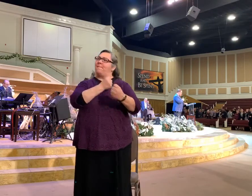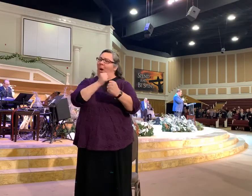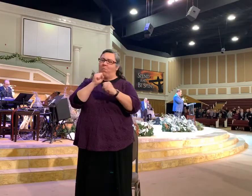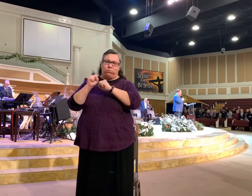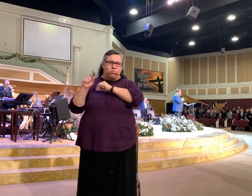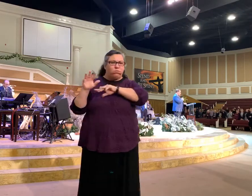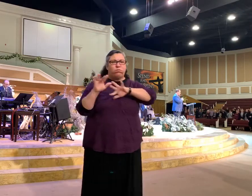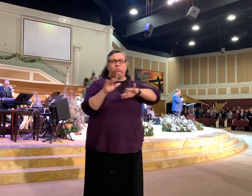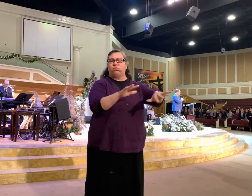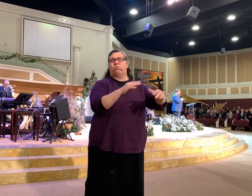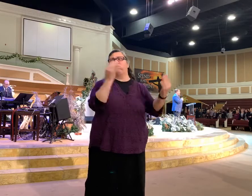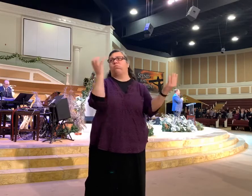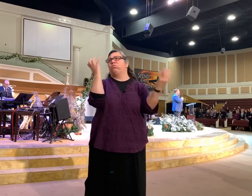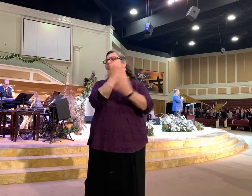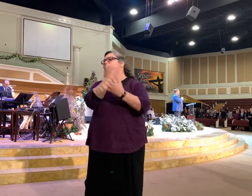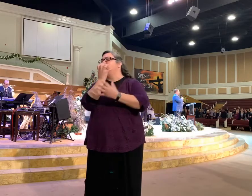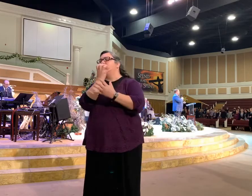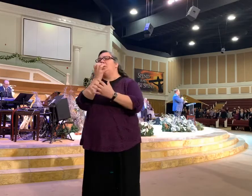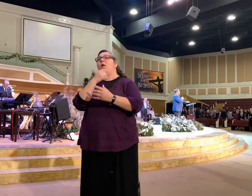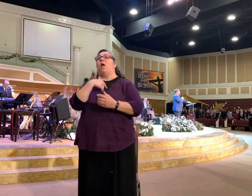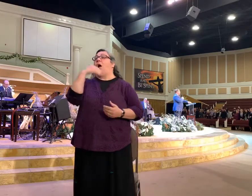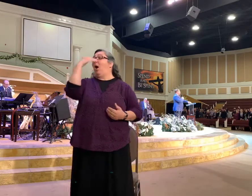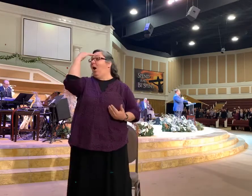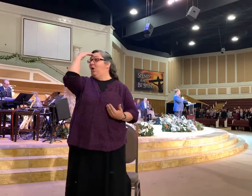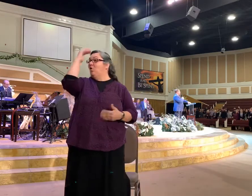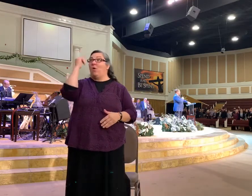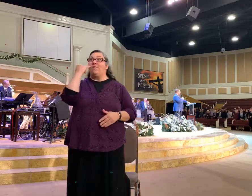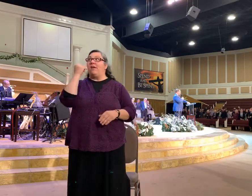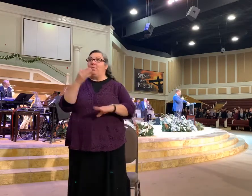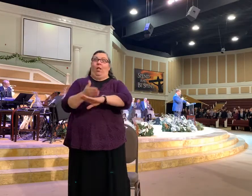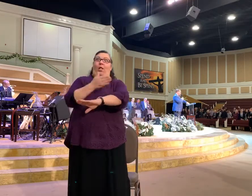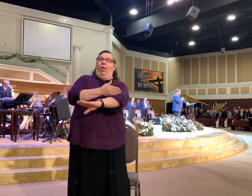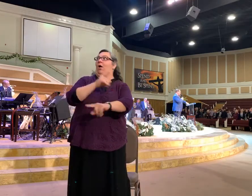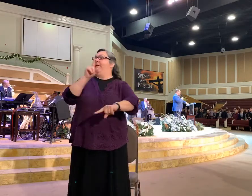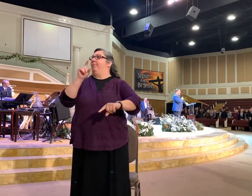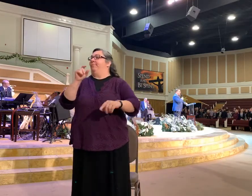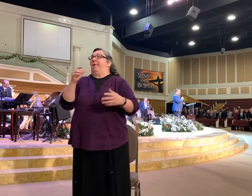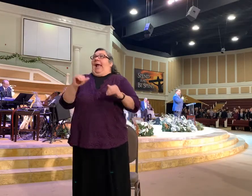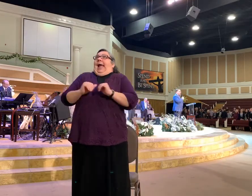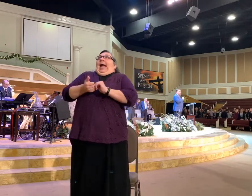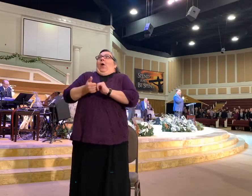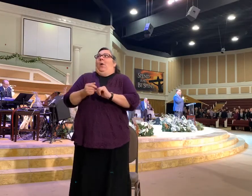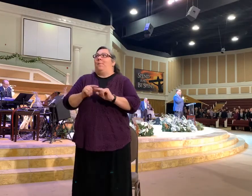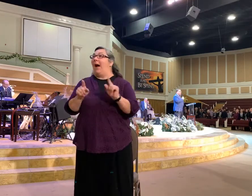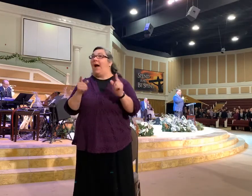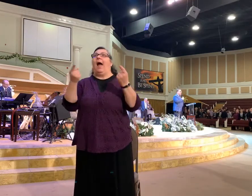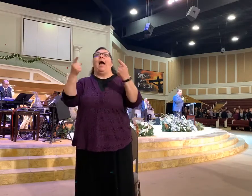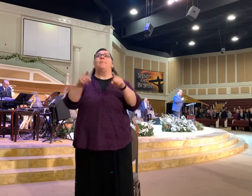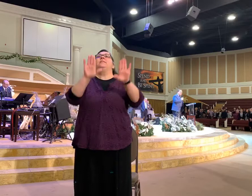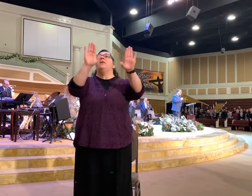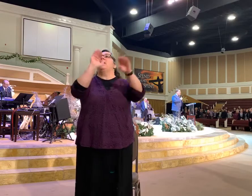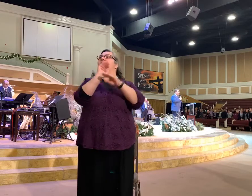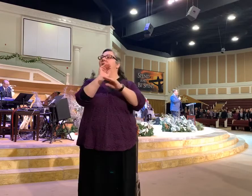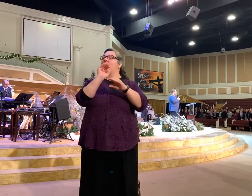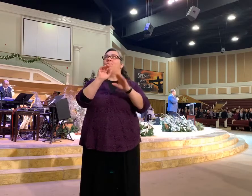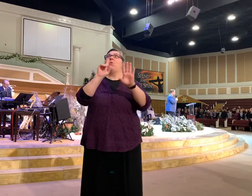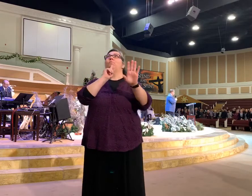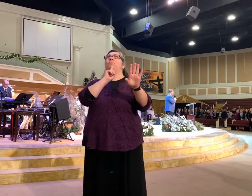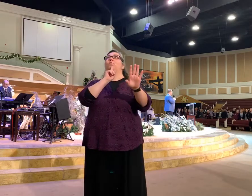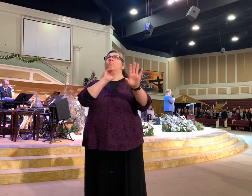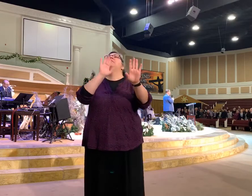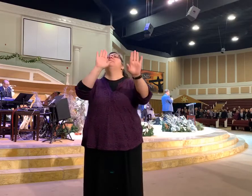presence. And then I didn't know if it could get any better. And Sunday afternoon, Brother Carson's here. He can tell